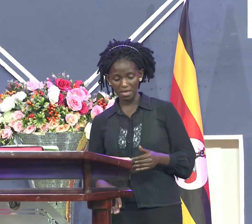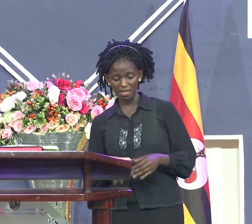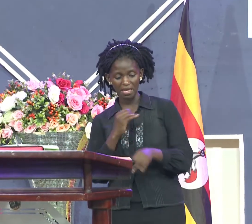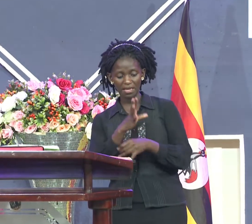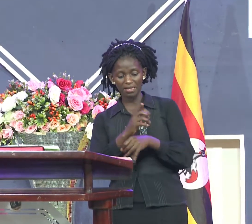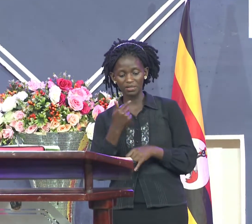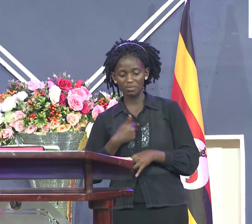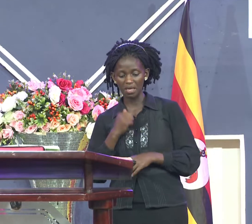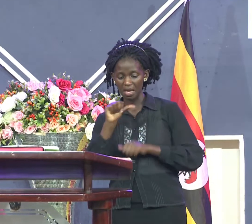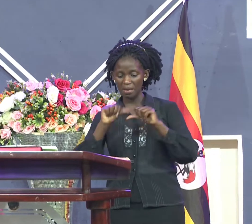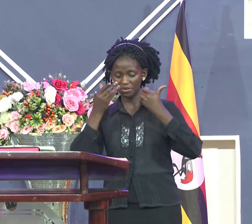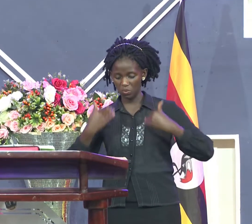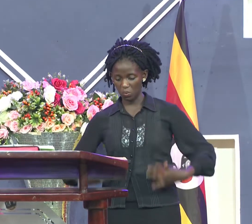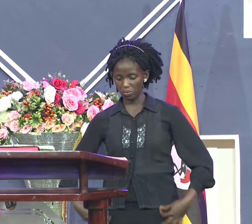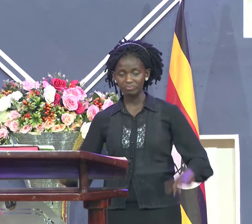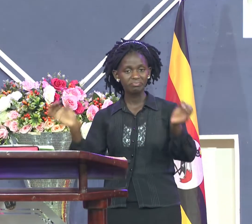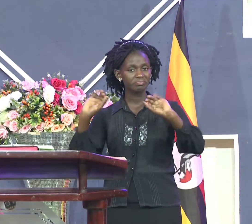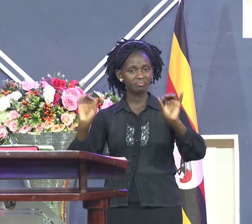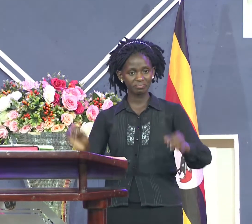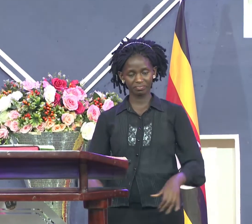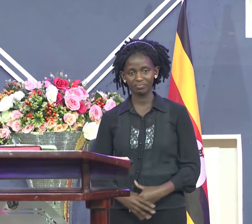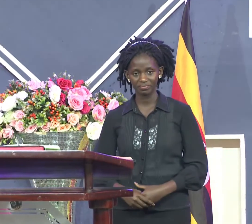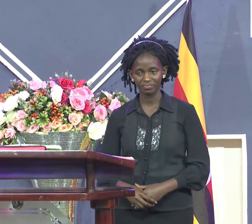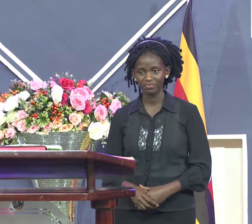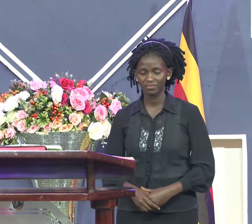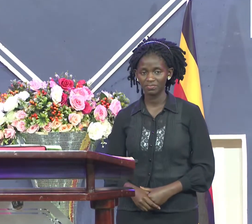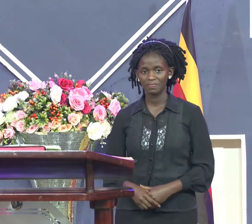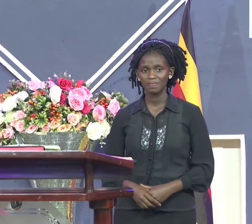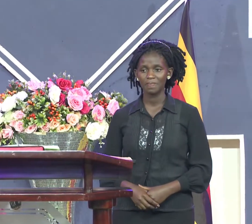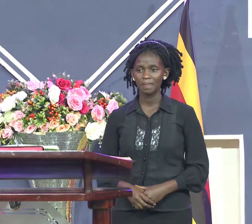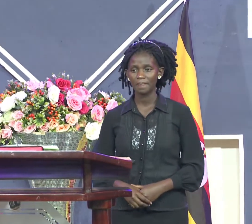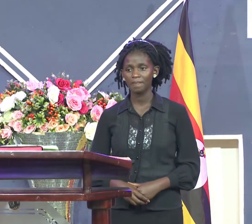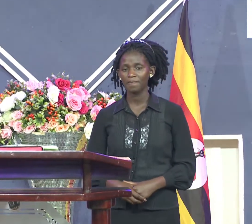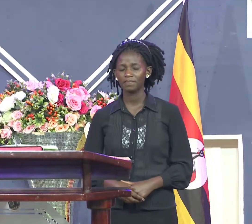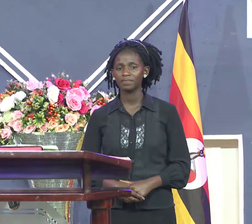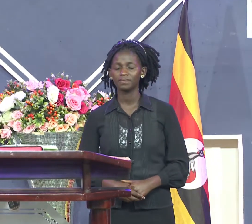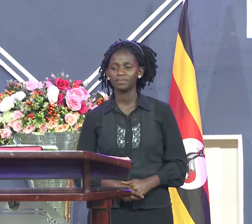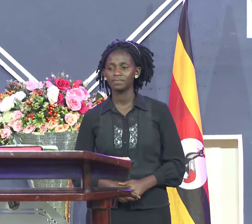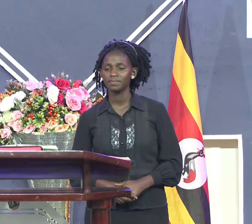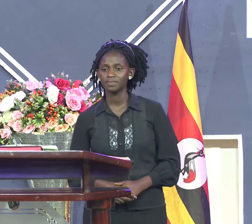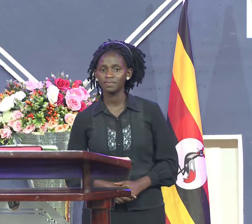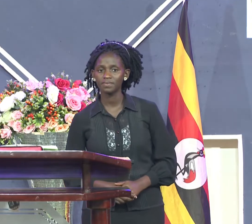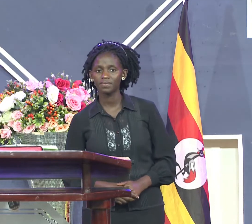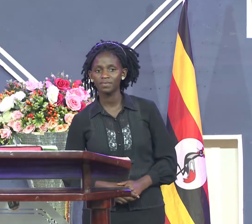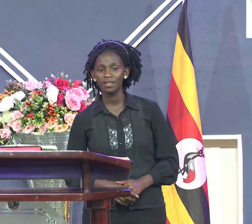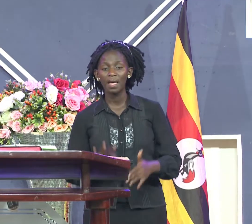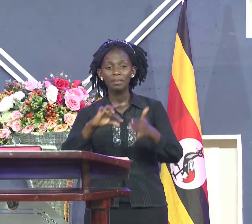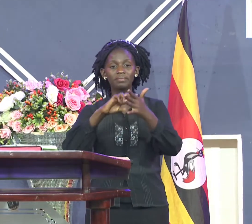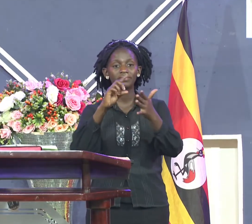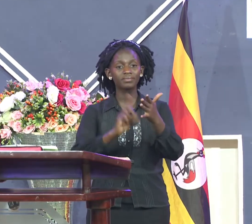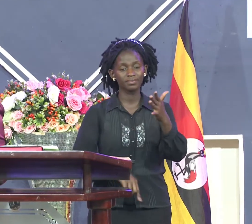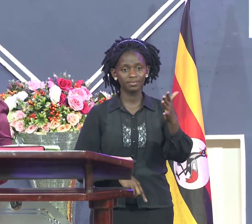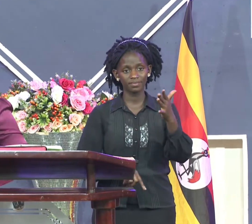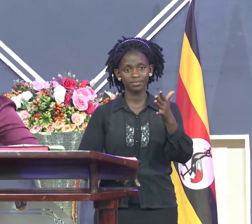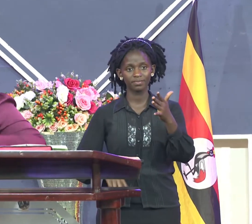her. And she replied, my mom has never told me or spoken about dress code matters.